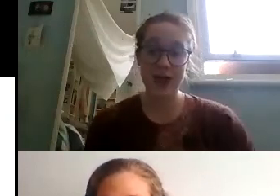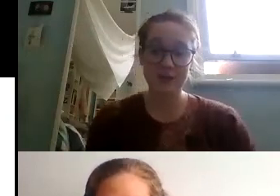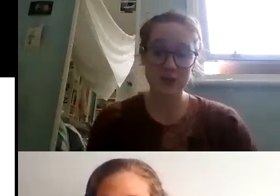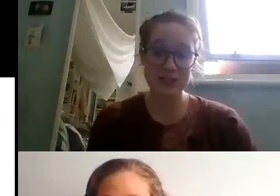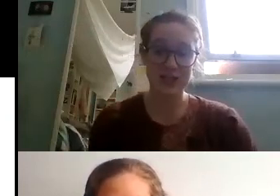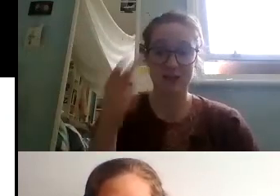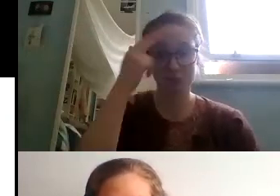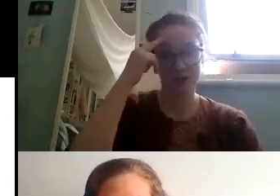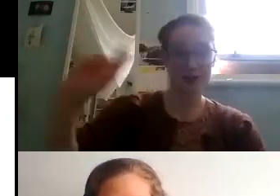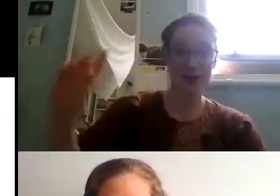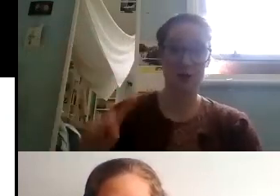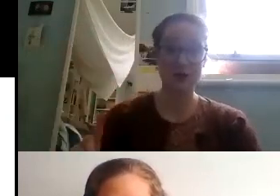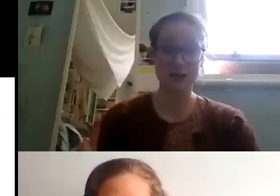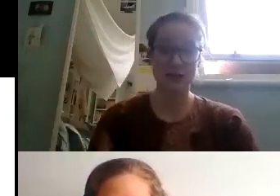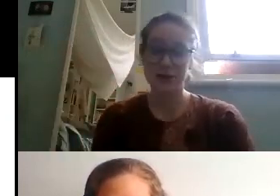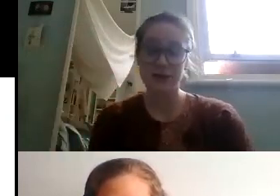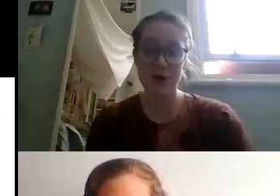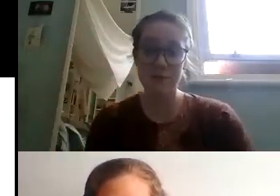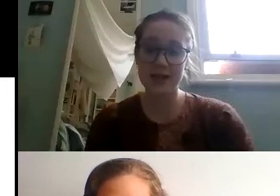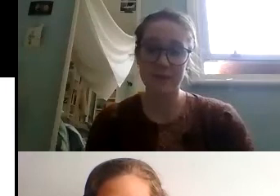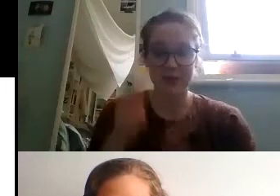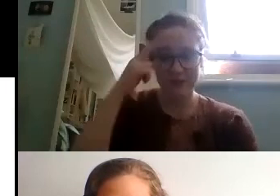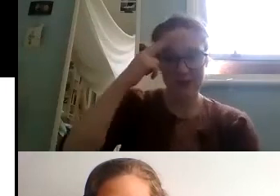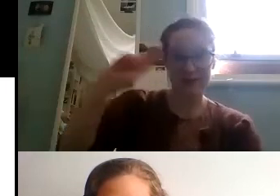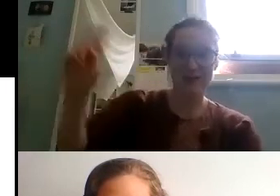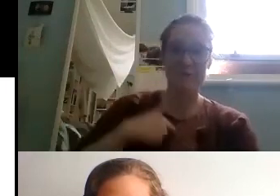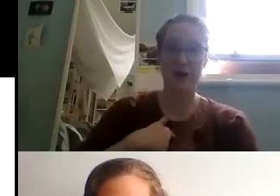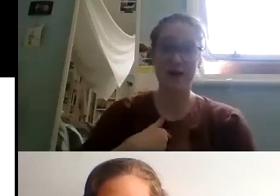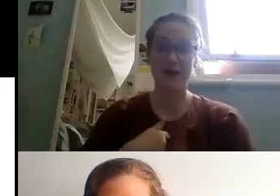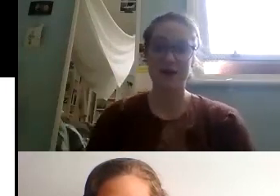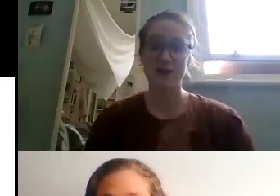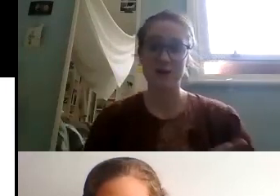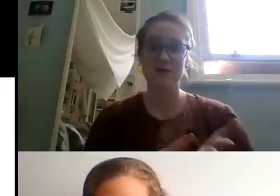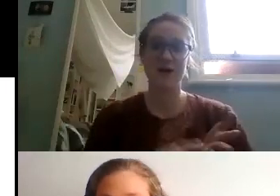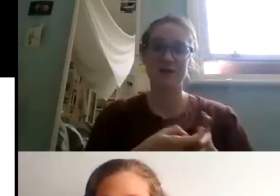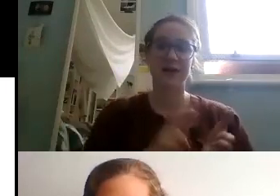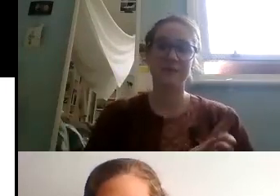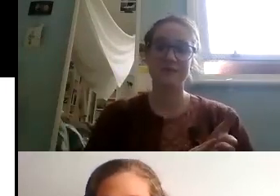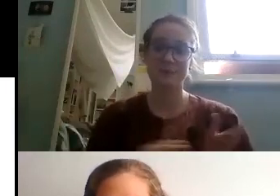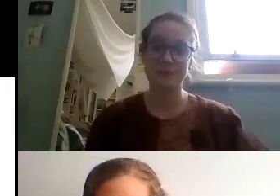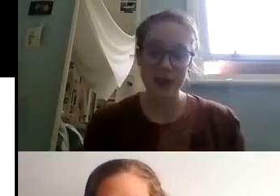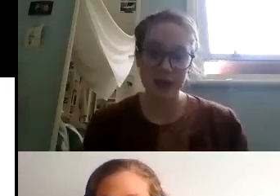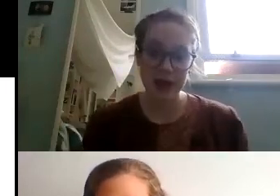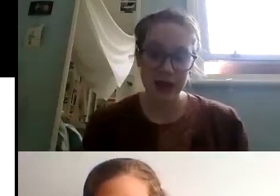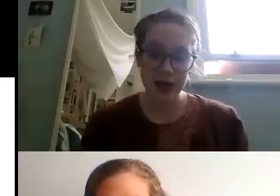So that is what is your name? Name what? We've got my name is, name my. We've got our names.